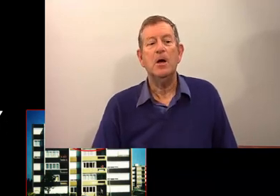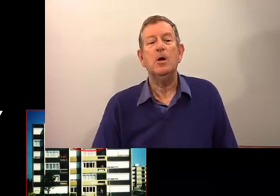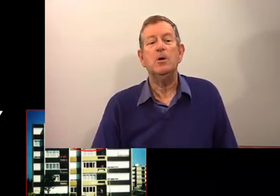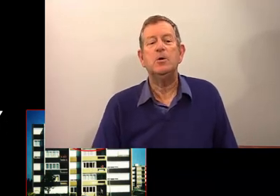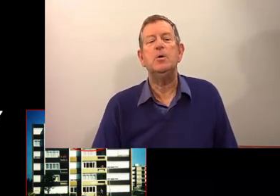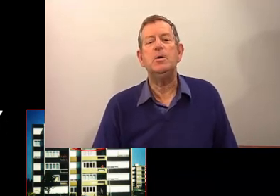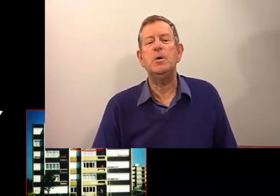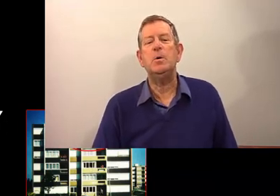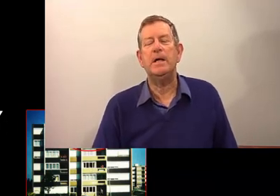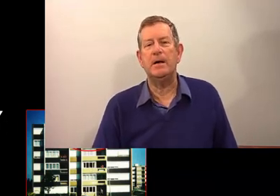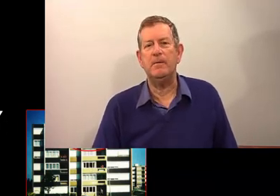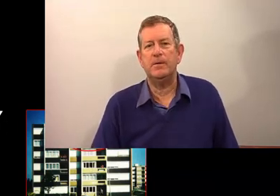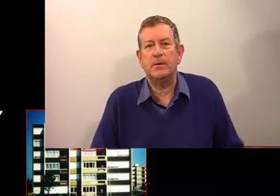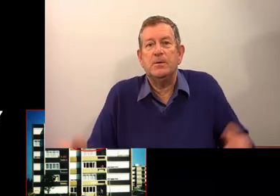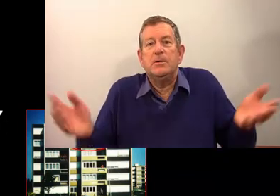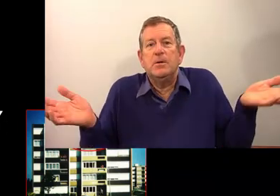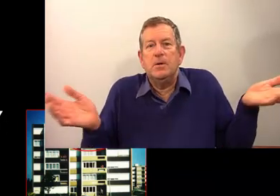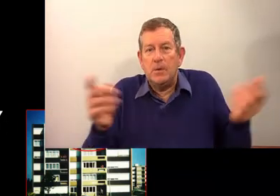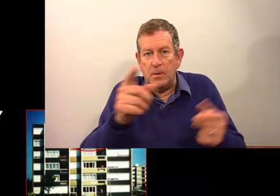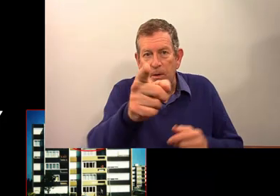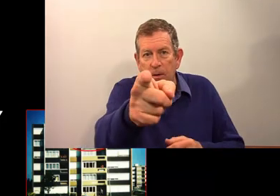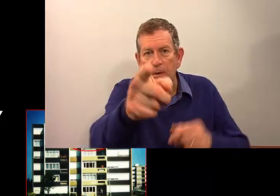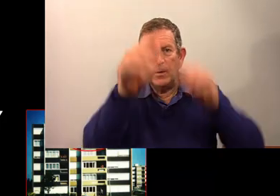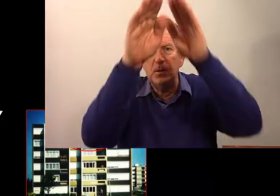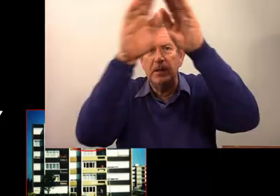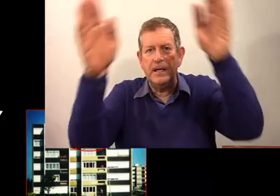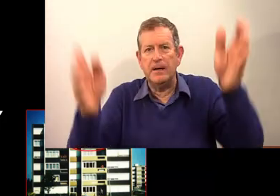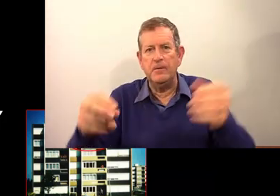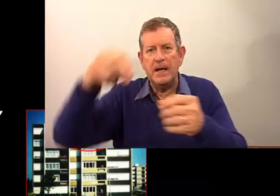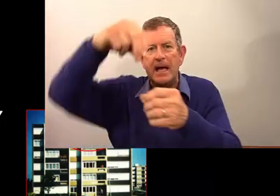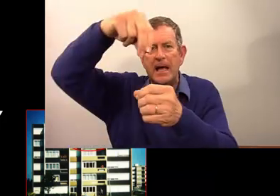okay. Do you live